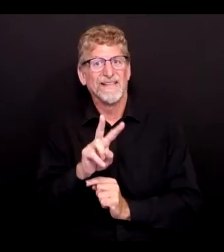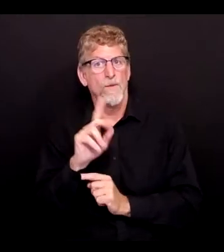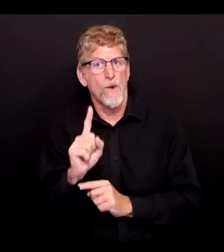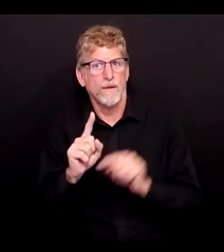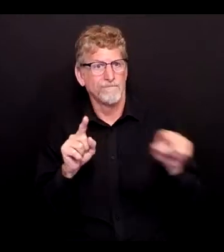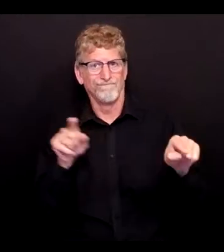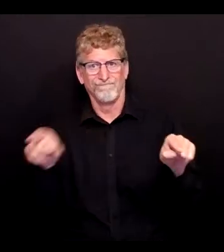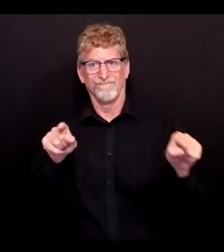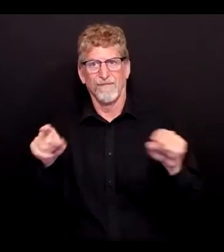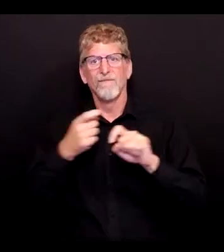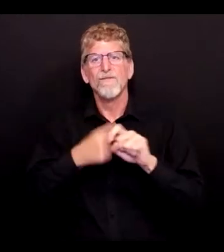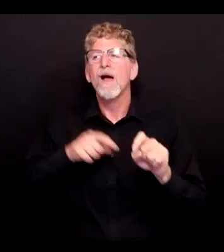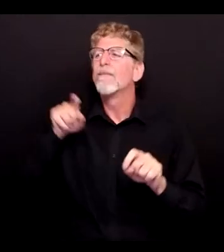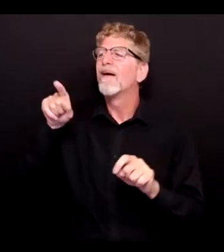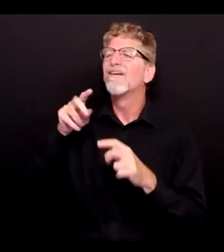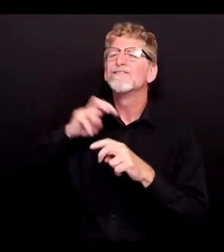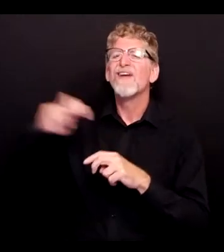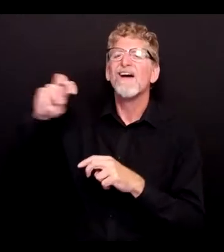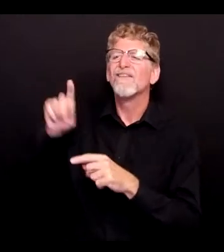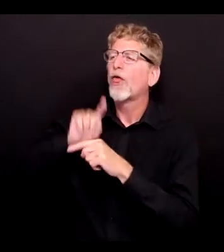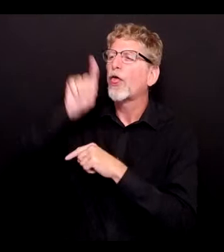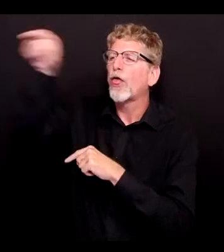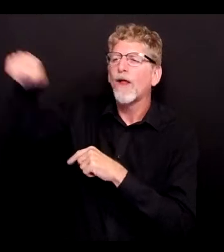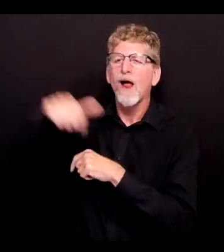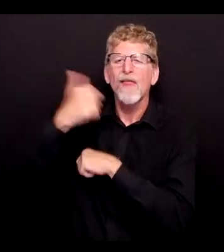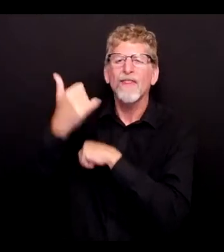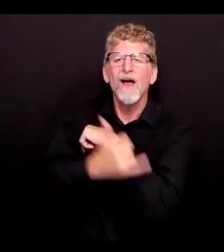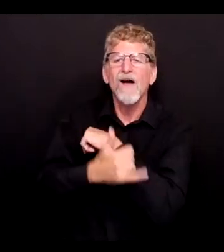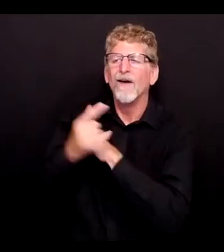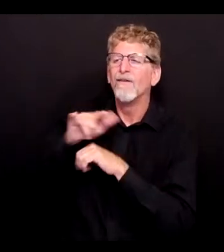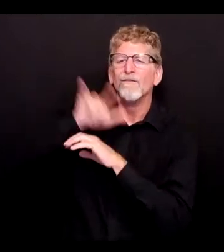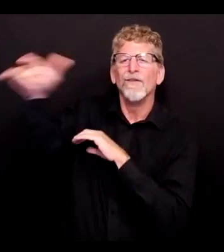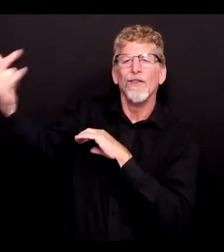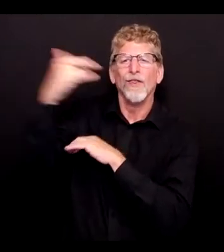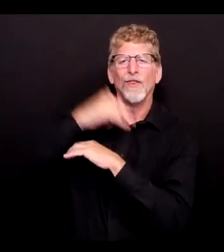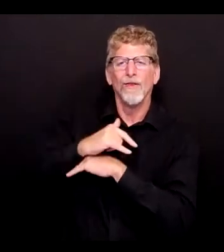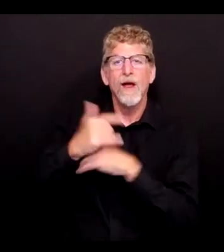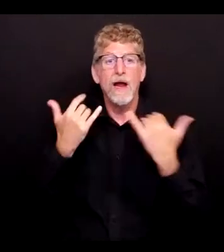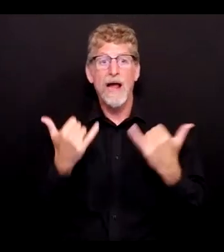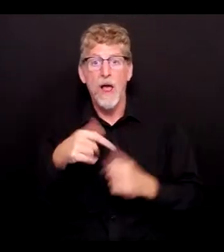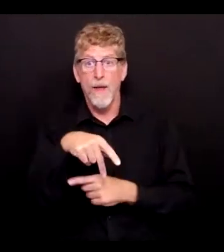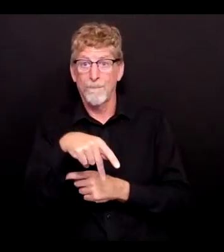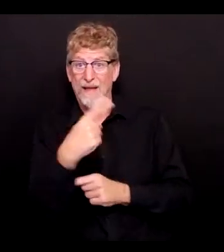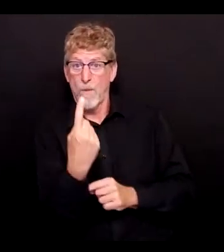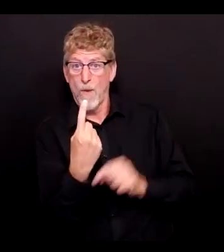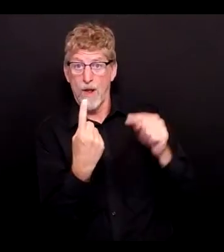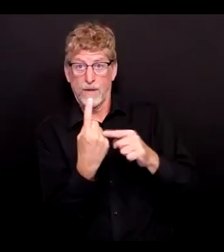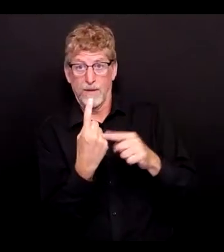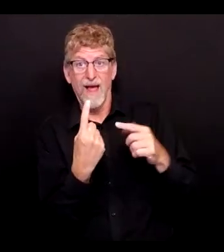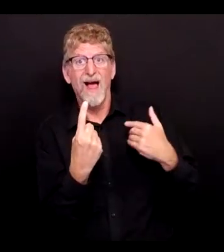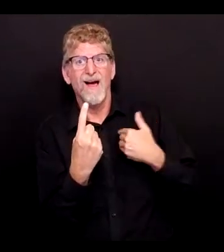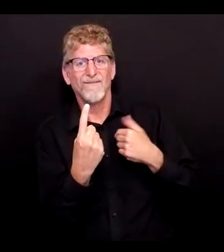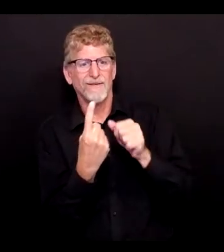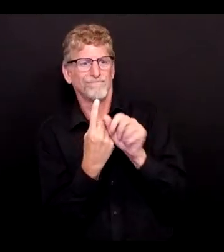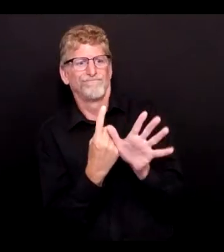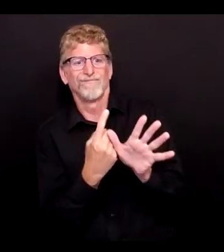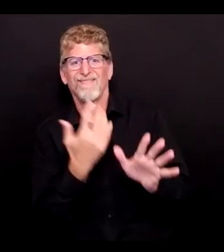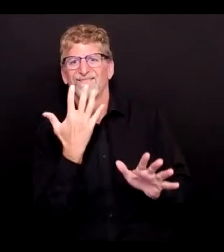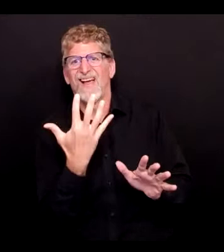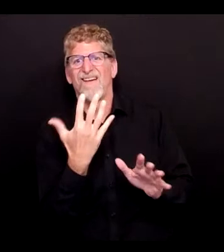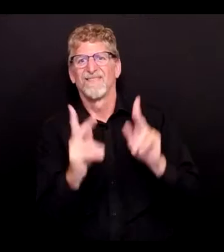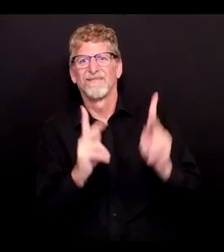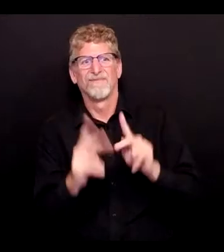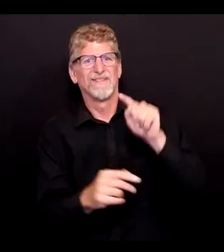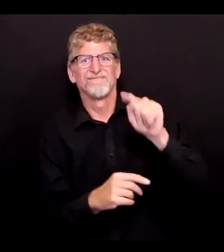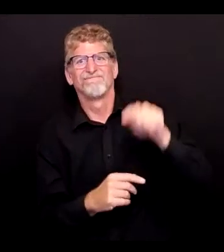5 cases of P1. This is the variant that was first identified in travelers from